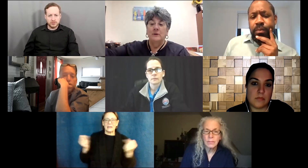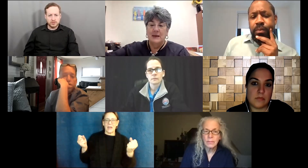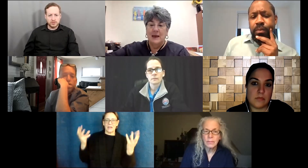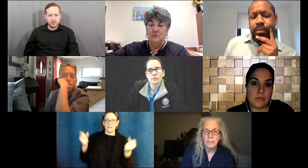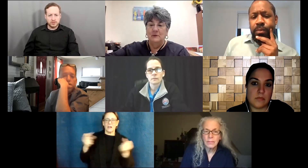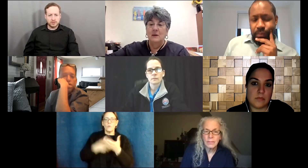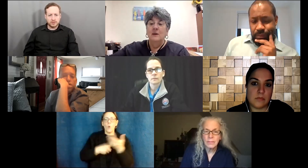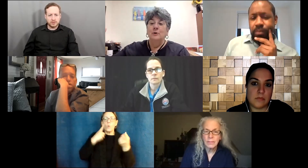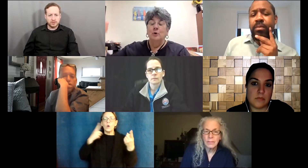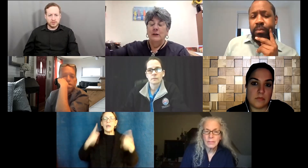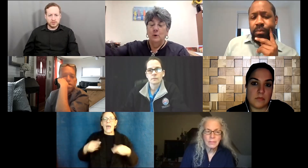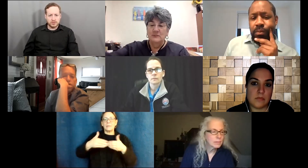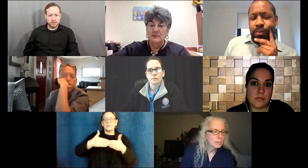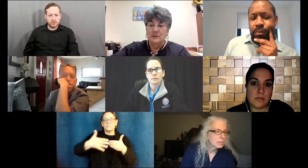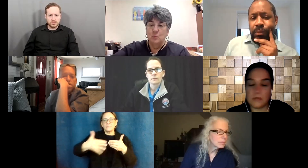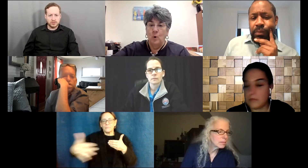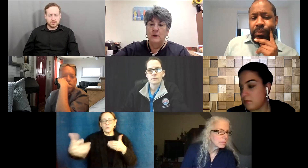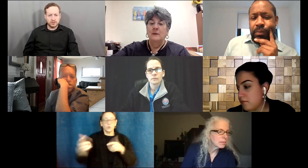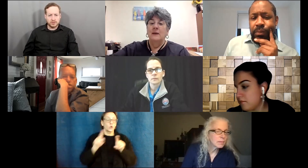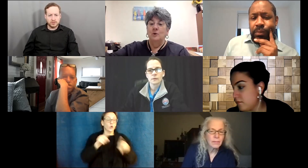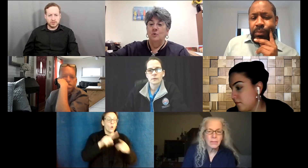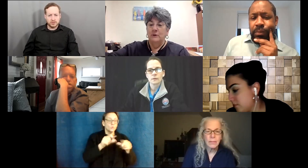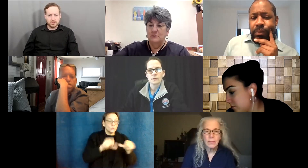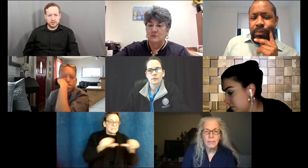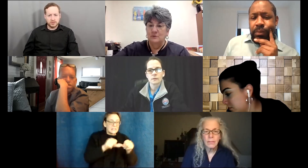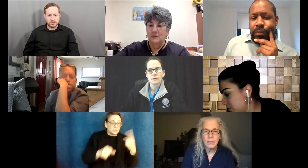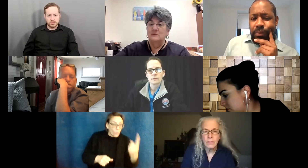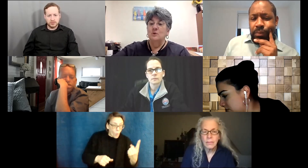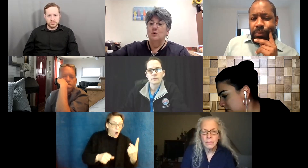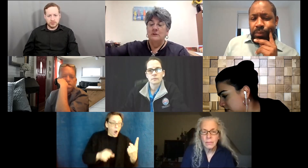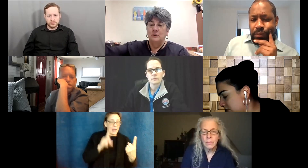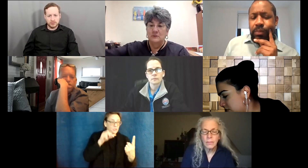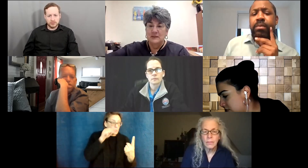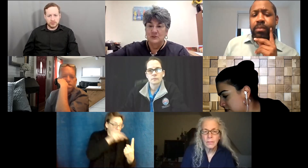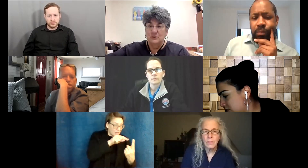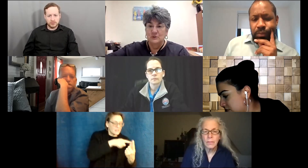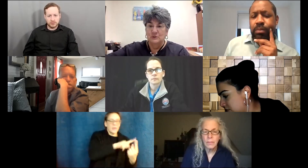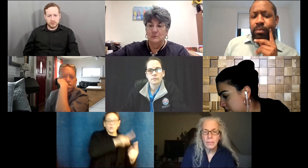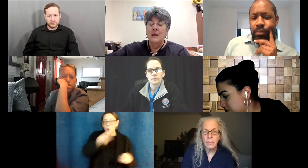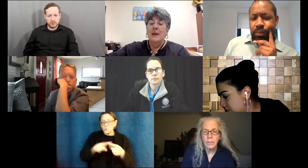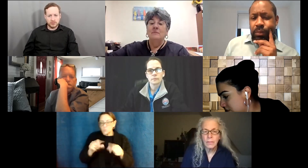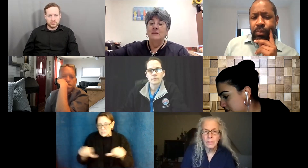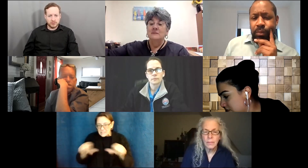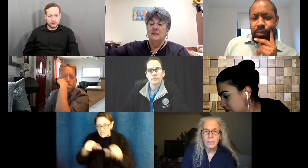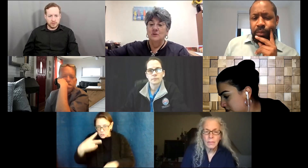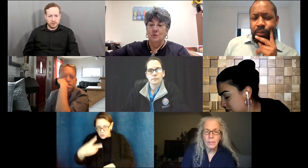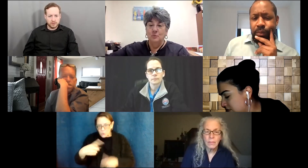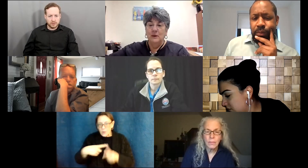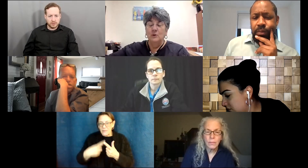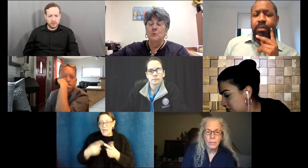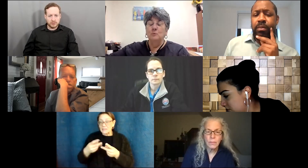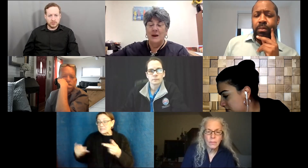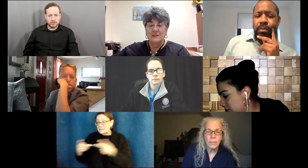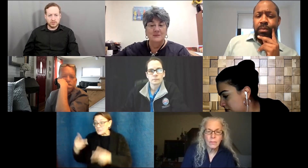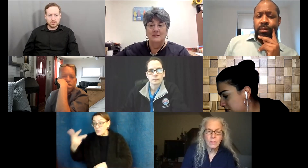was going to happen. You're going to go to station 1 and you're going to do this. You're going to go to station 2 and then station 3,